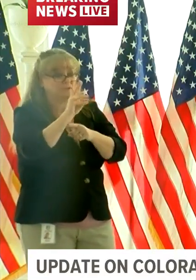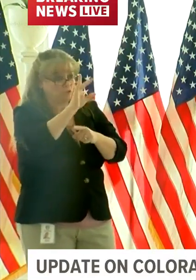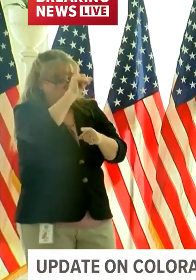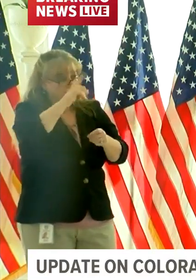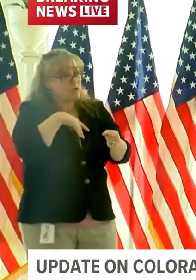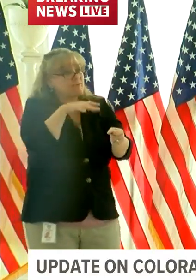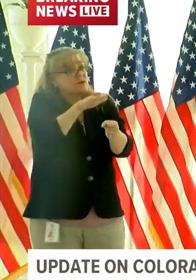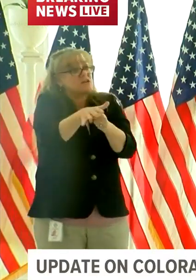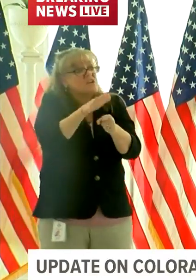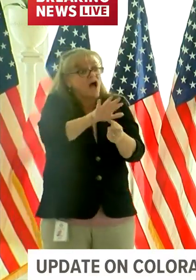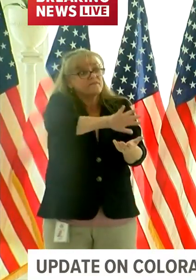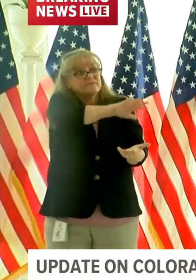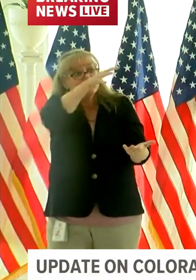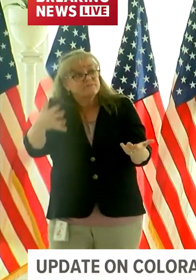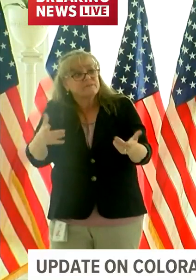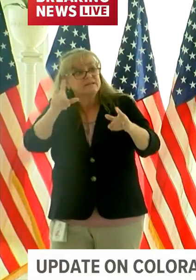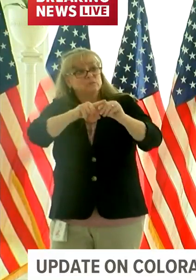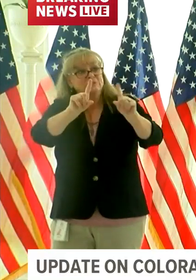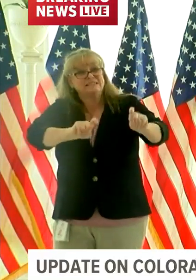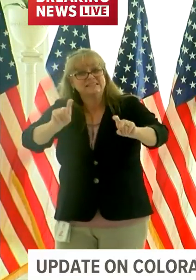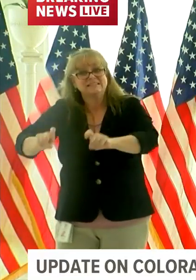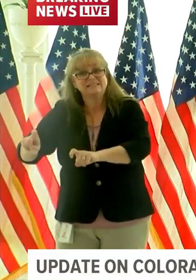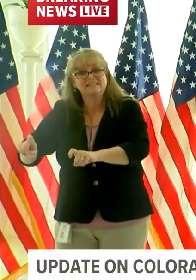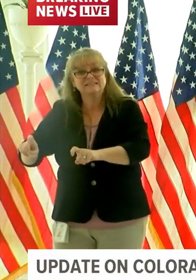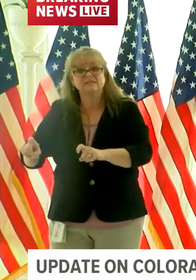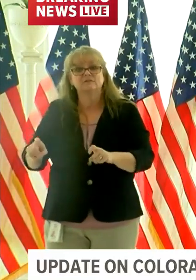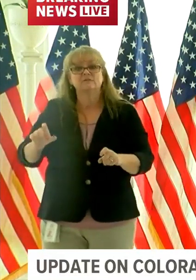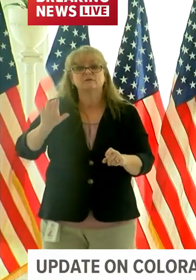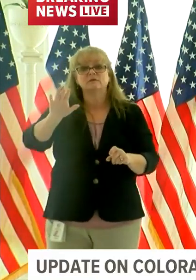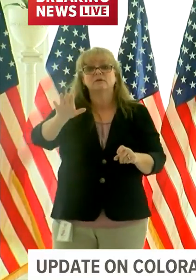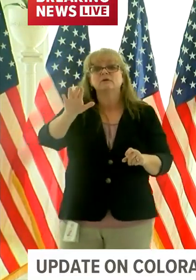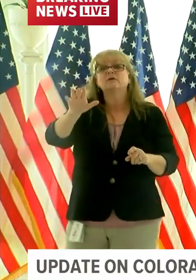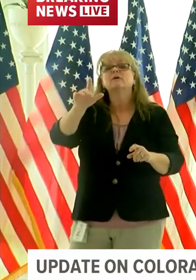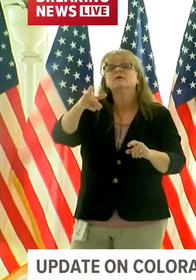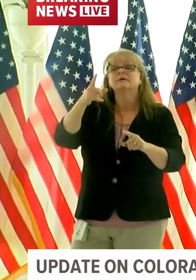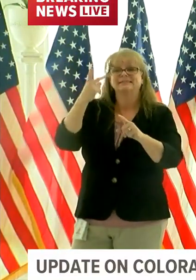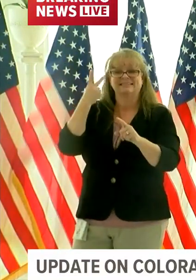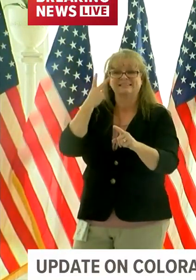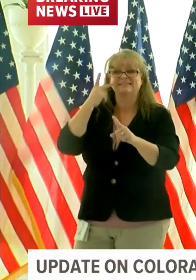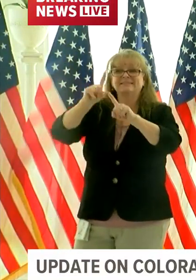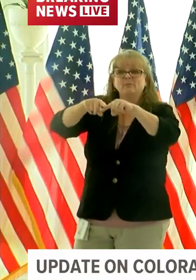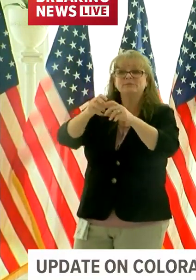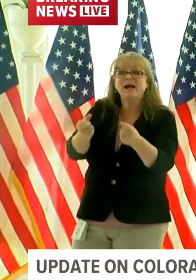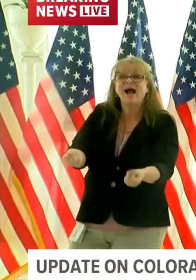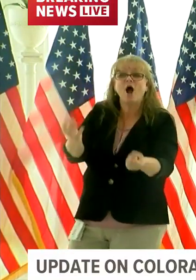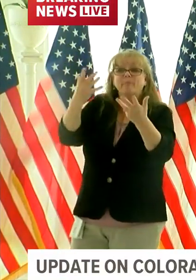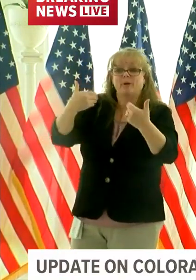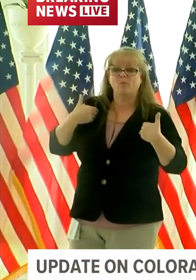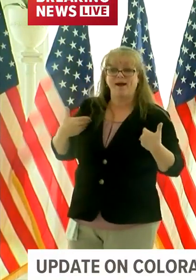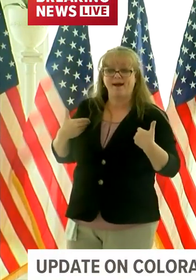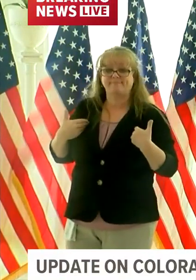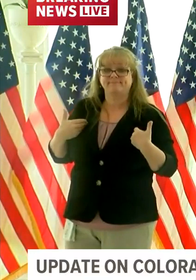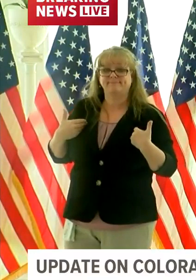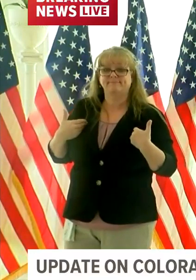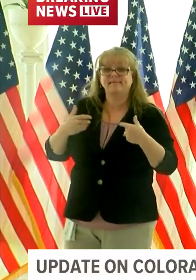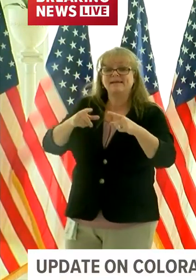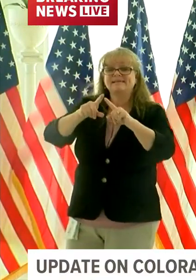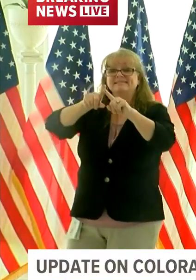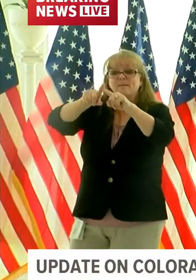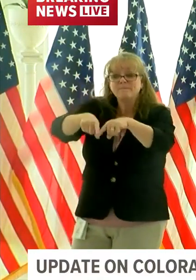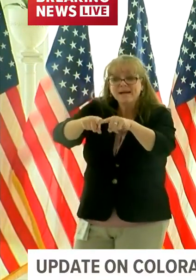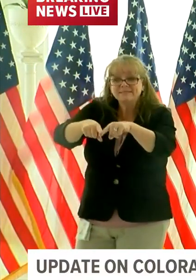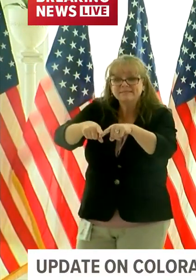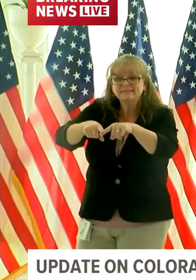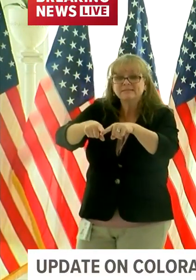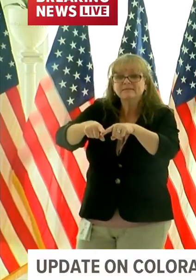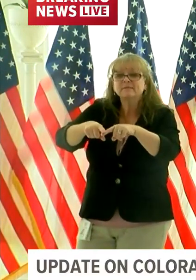occurs will be tied into the quantity of testing we have April 26th. We're not going to have a condition where you need a different amount of tests